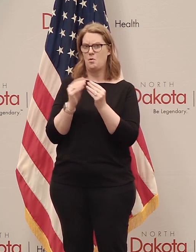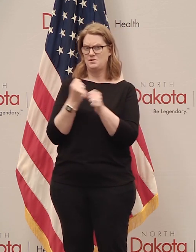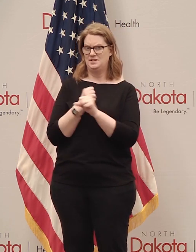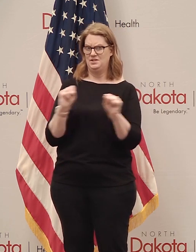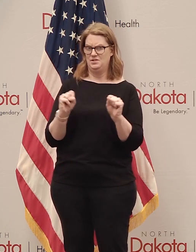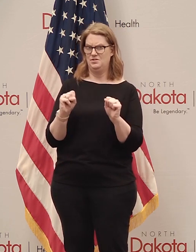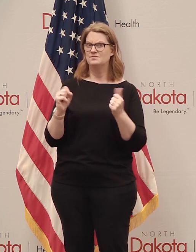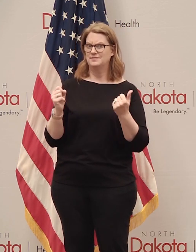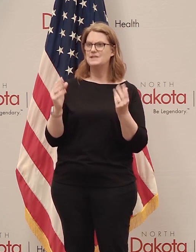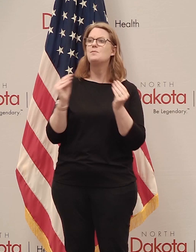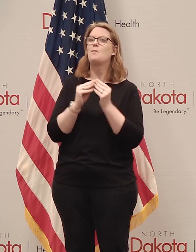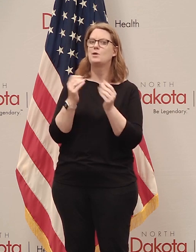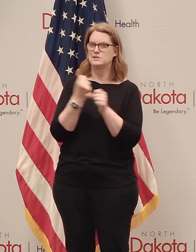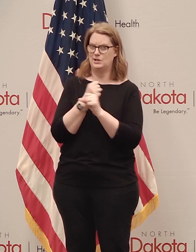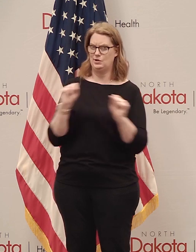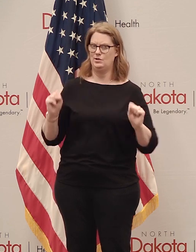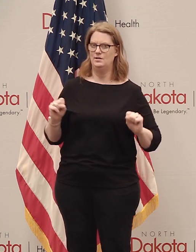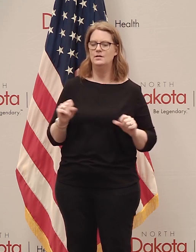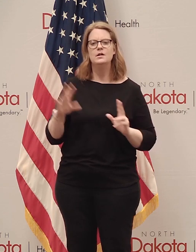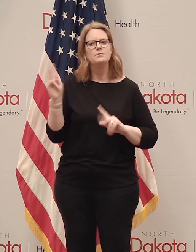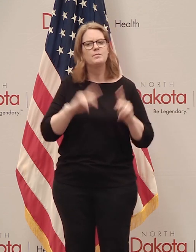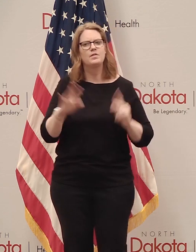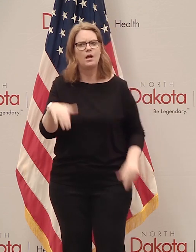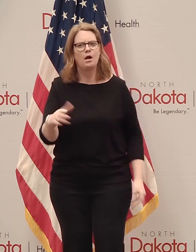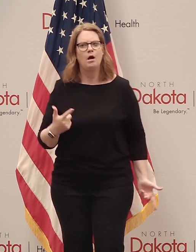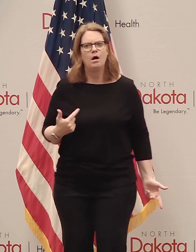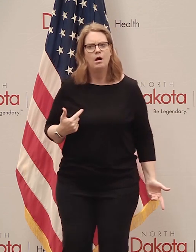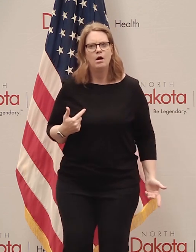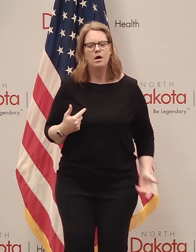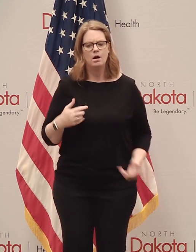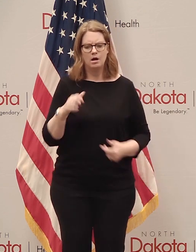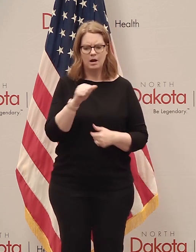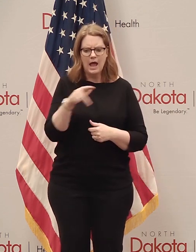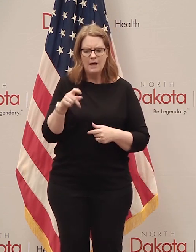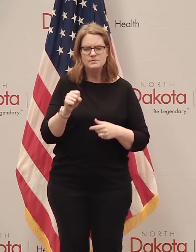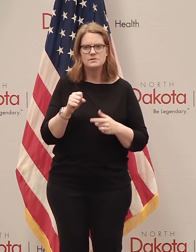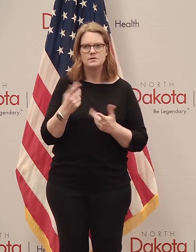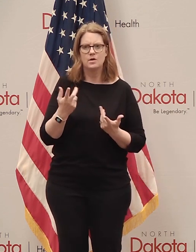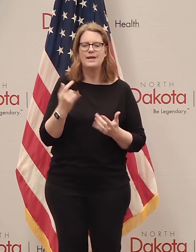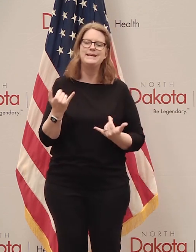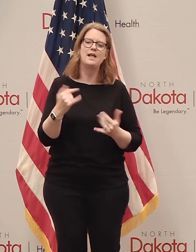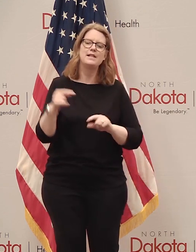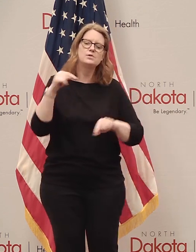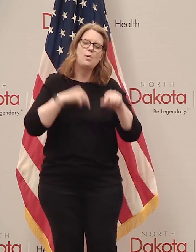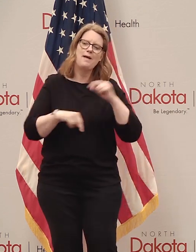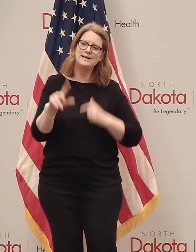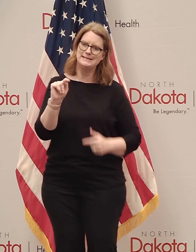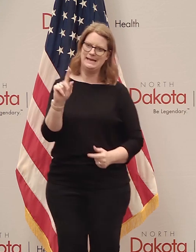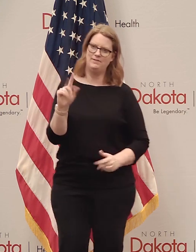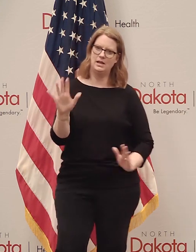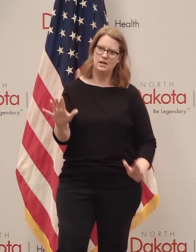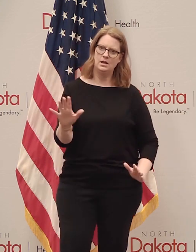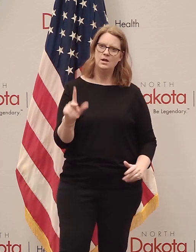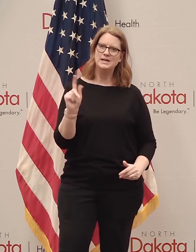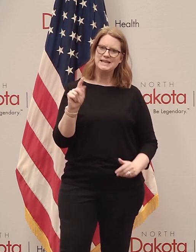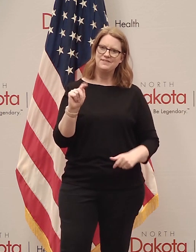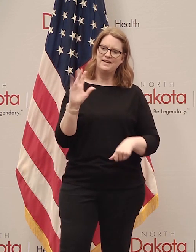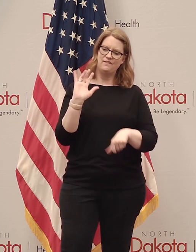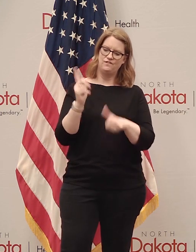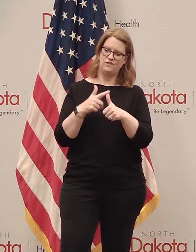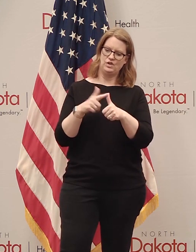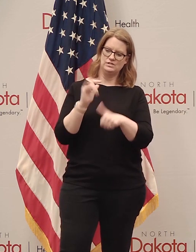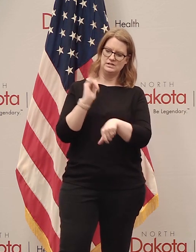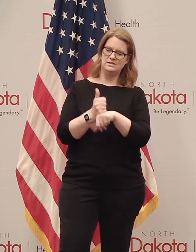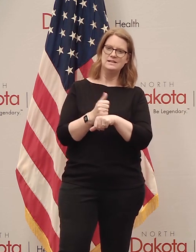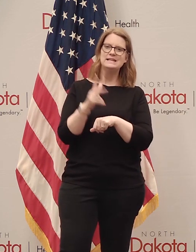all the apps that you have. And for people that are saying, wow, I'm being targeted with apps, let's go all the way back to television. When television first occurred, the reason why